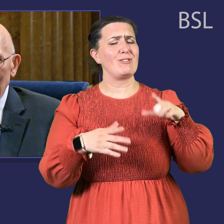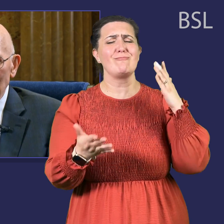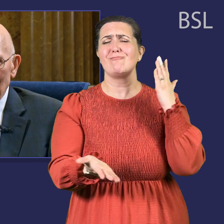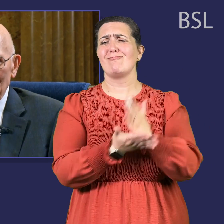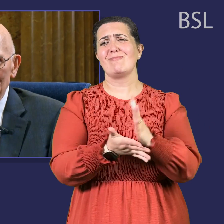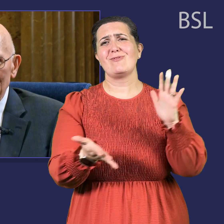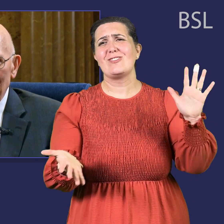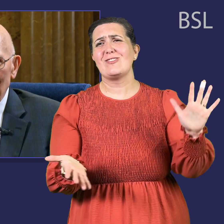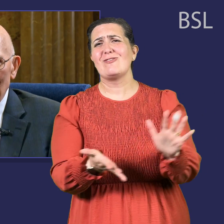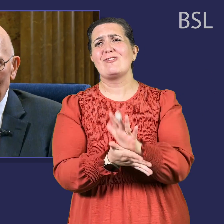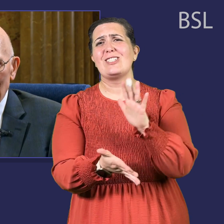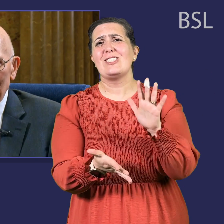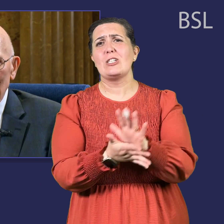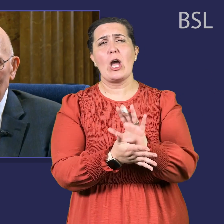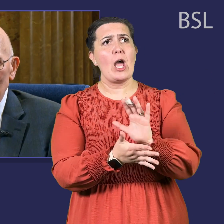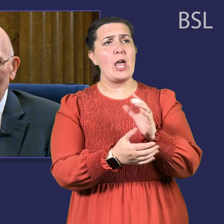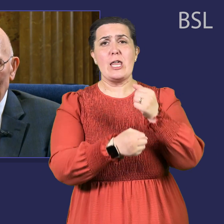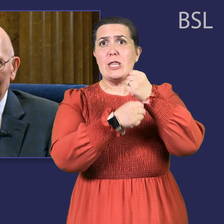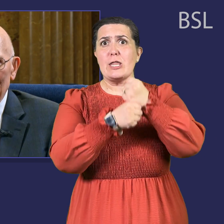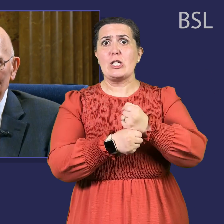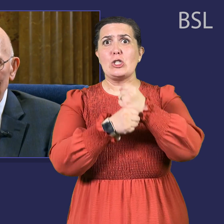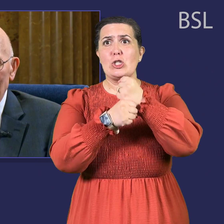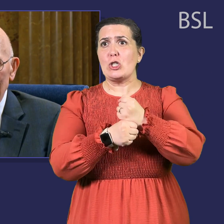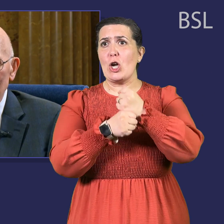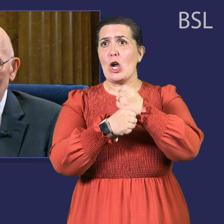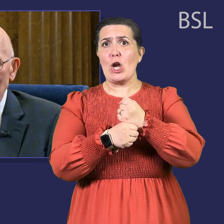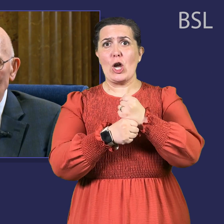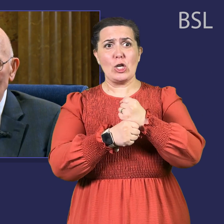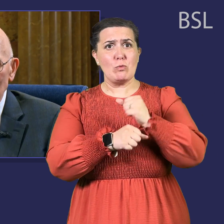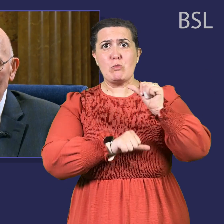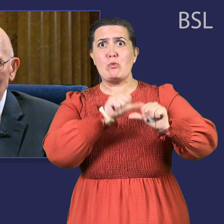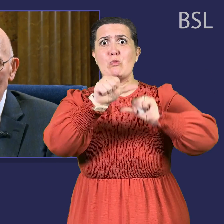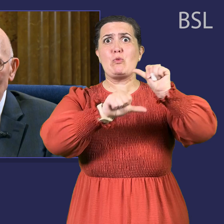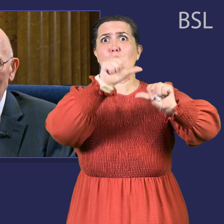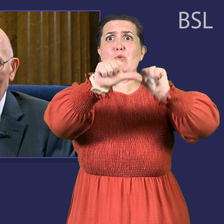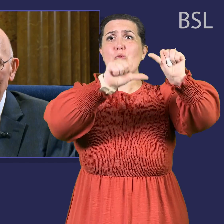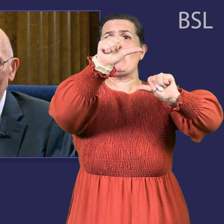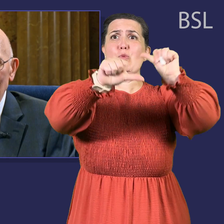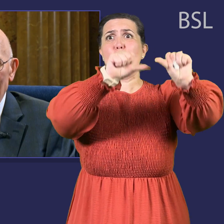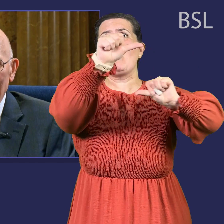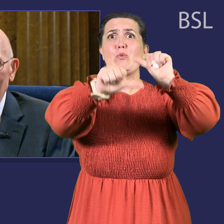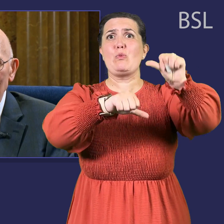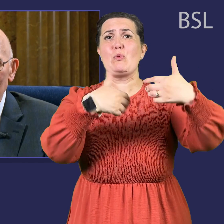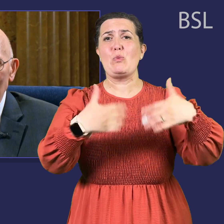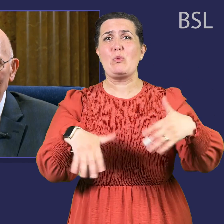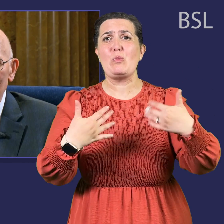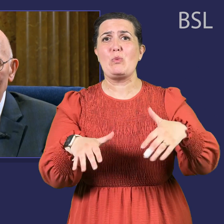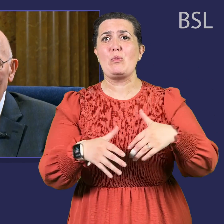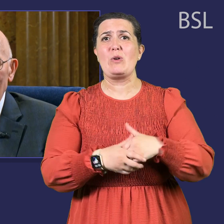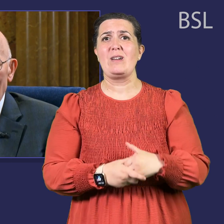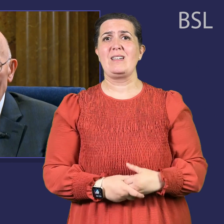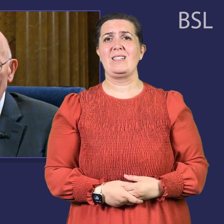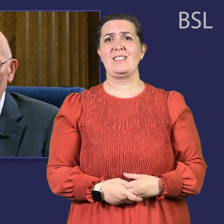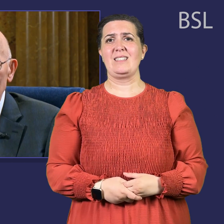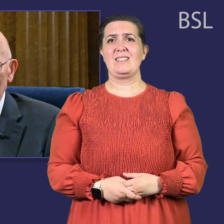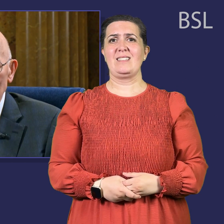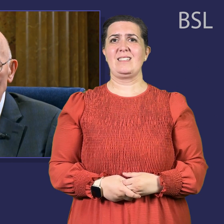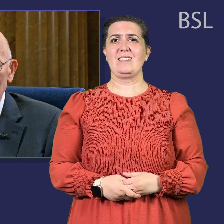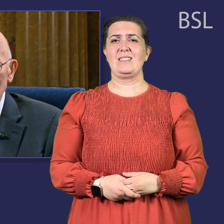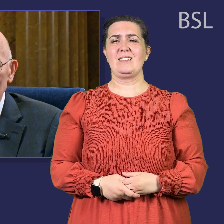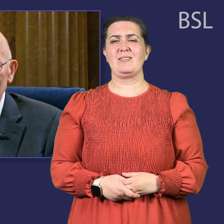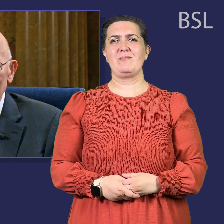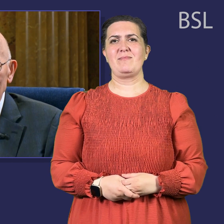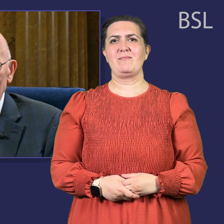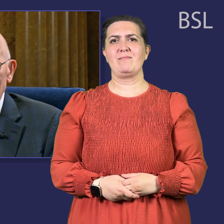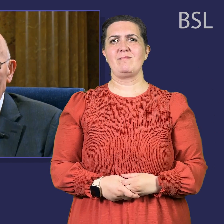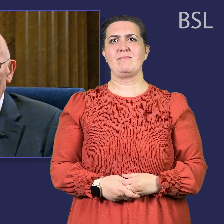all rejoice in the remarkable progress of The Church of Jesus Christ of Latter-day Saints under his